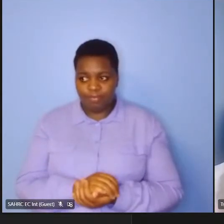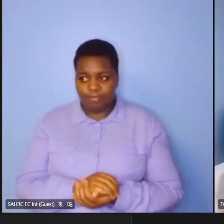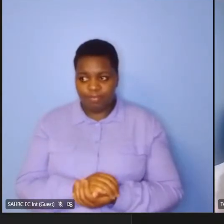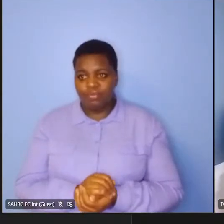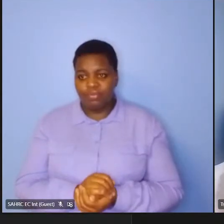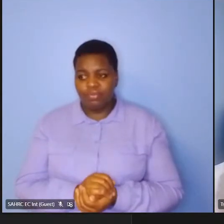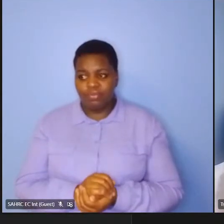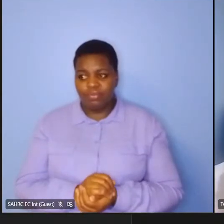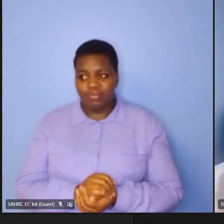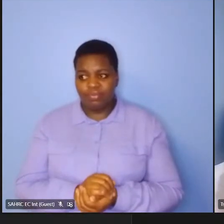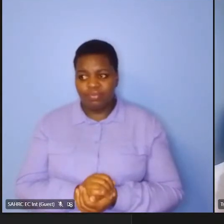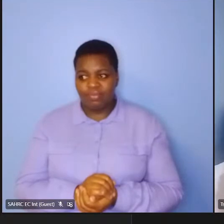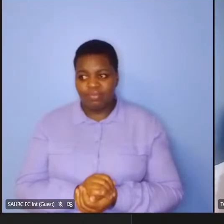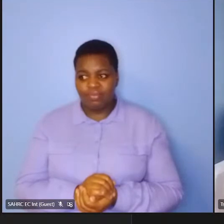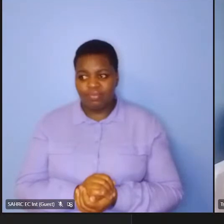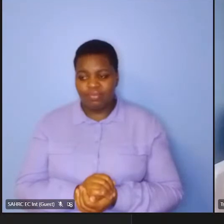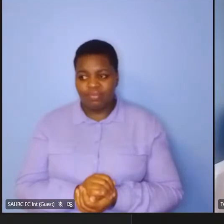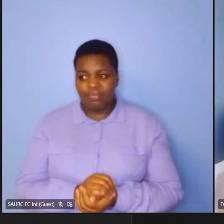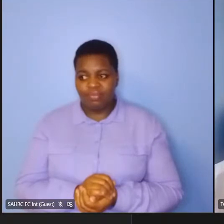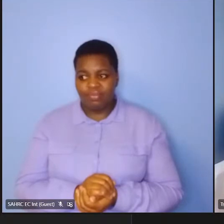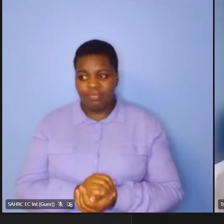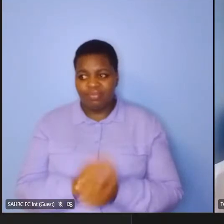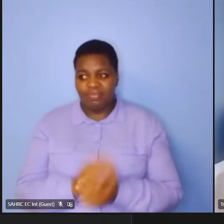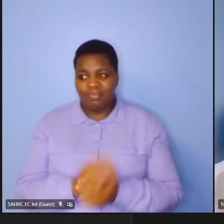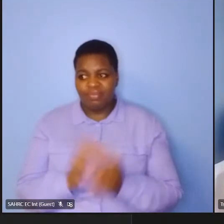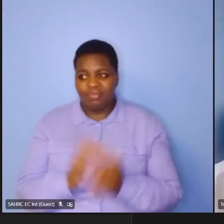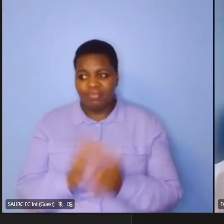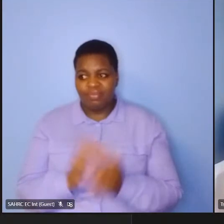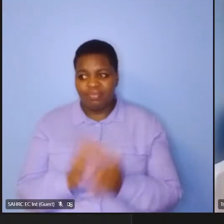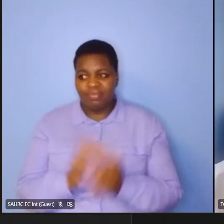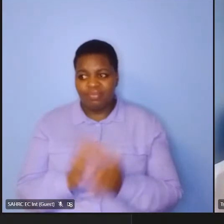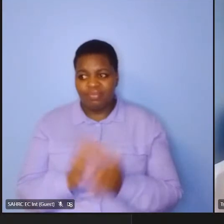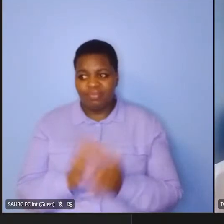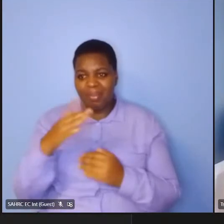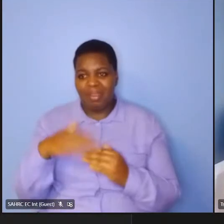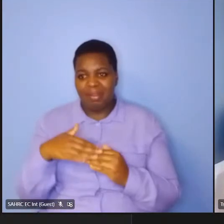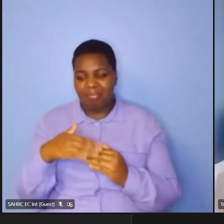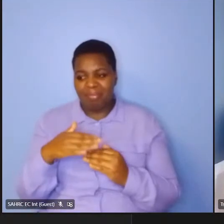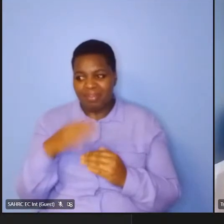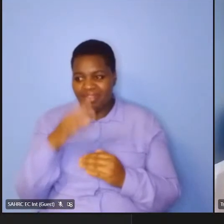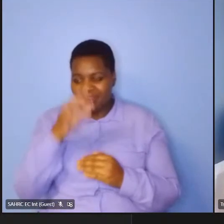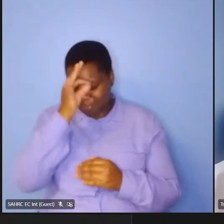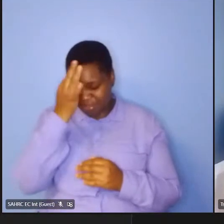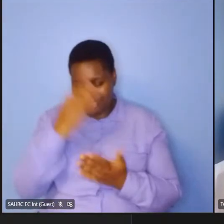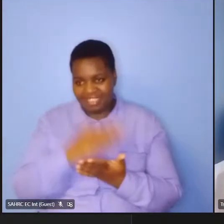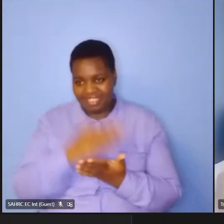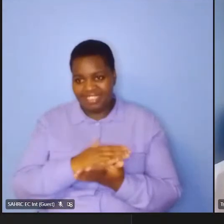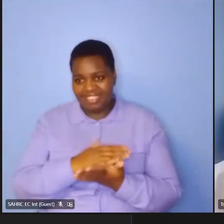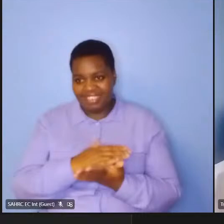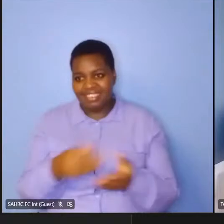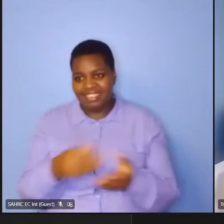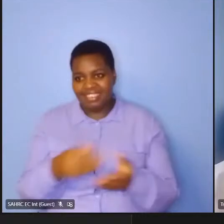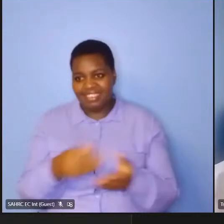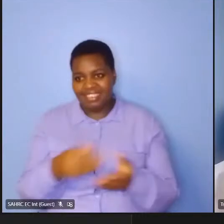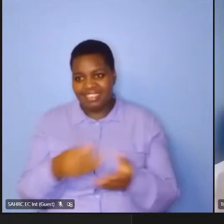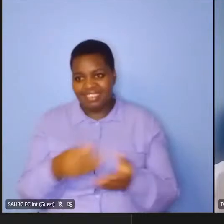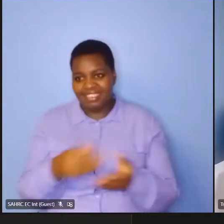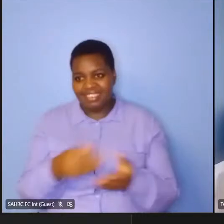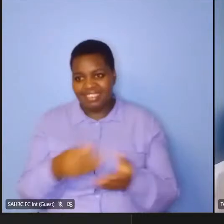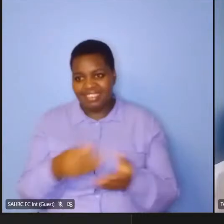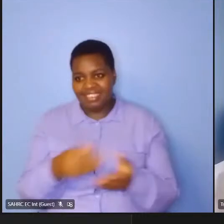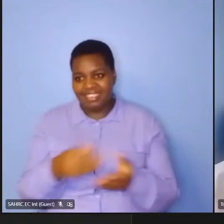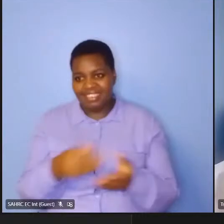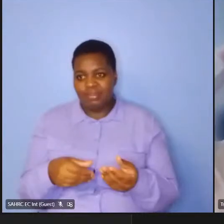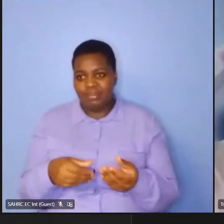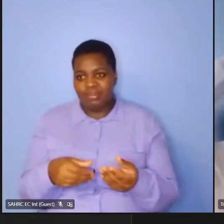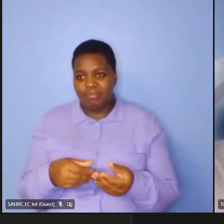We're asking, the technical team is asking for 1 more second in terms of sharing the document. So if